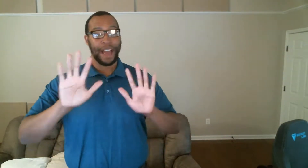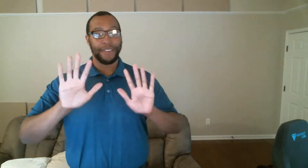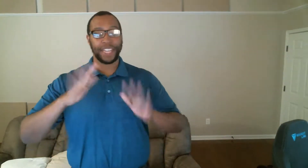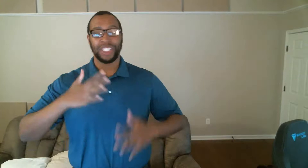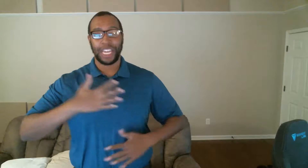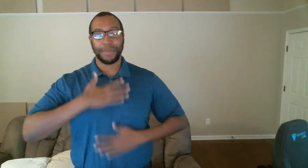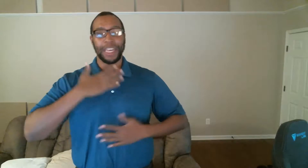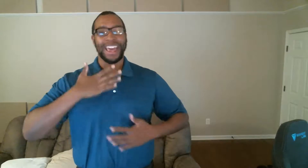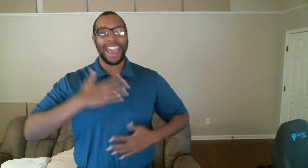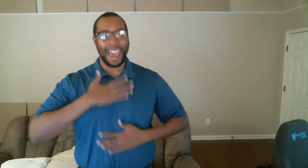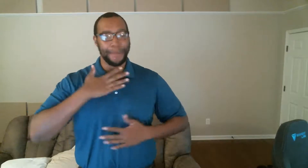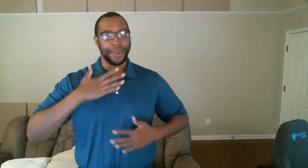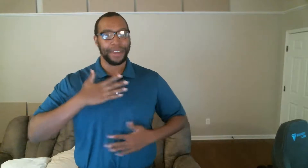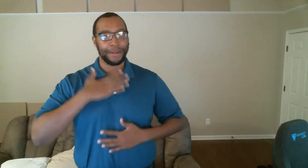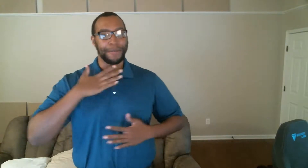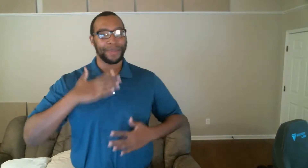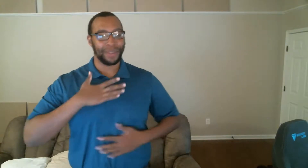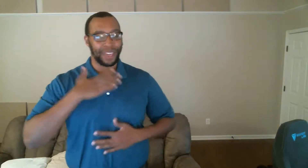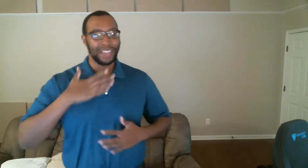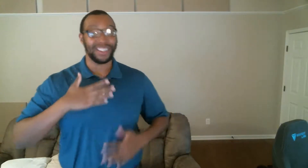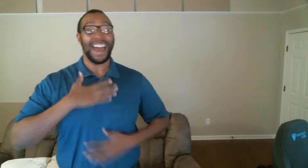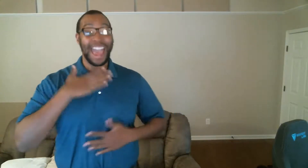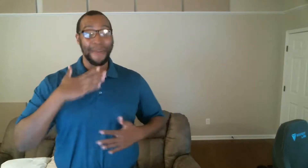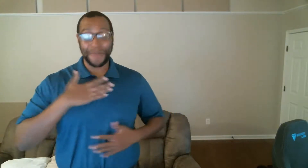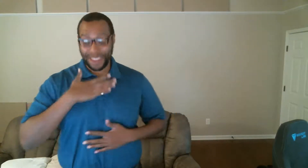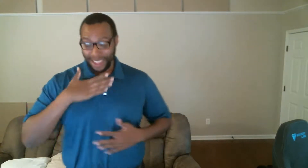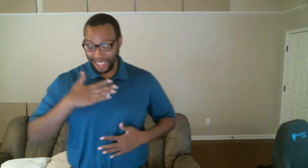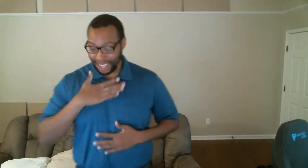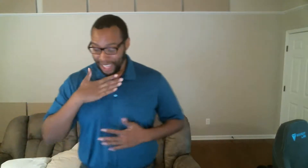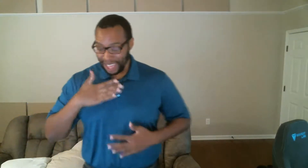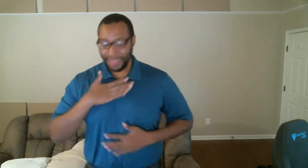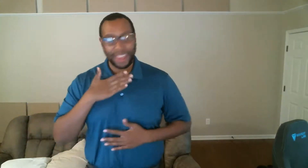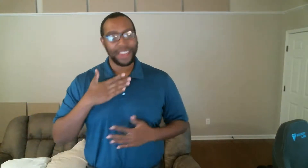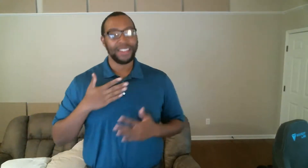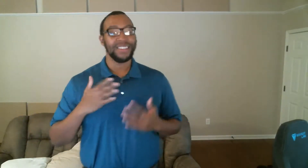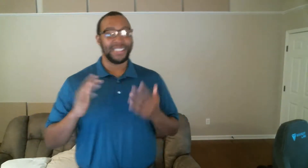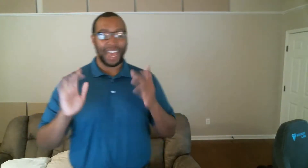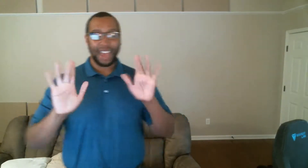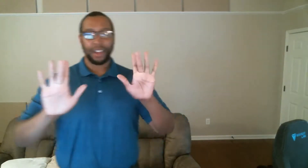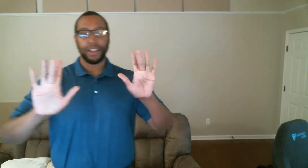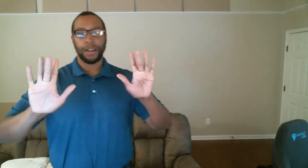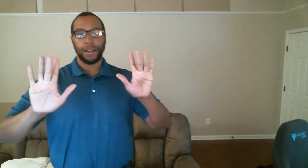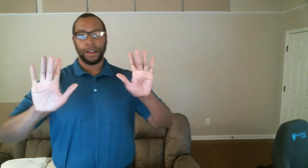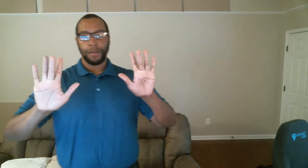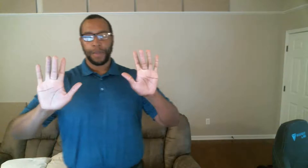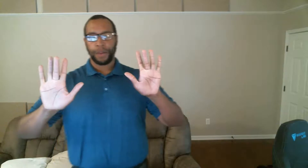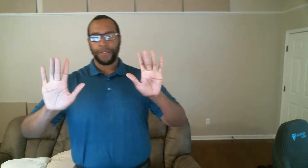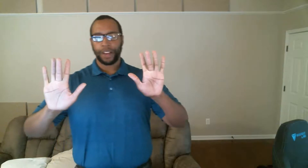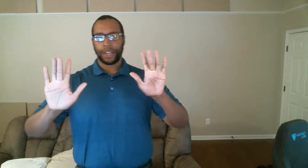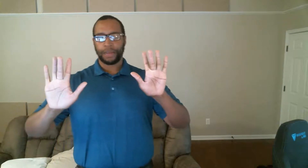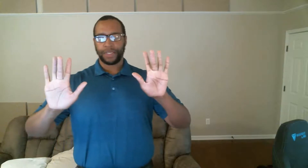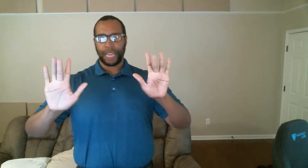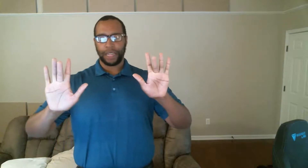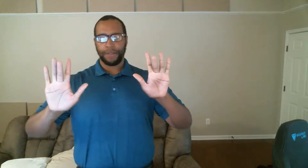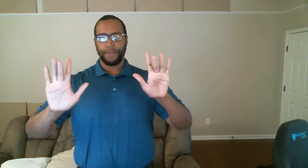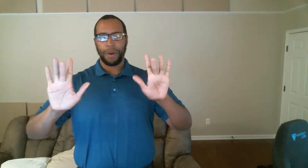5-hand shape, happy. Okay, so happy. And then sad. Middle finger comes slightly